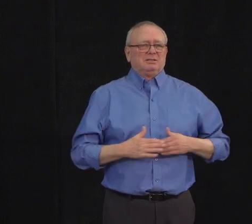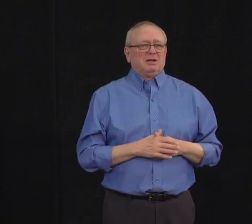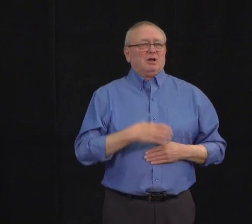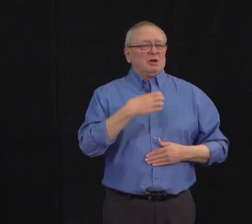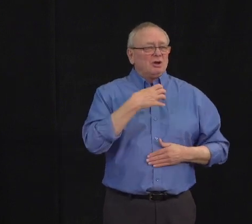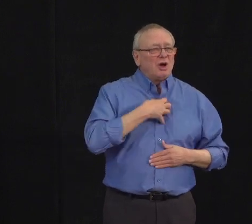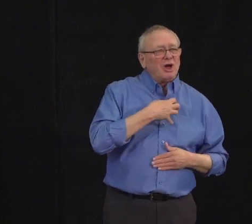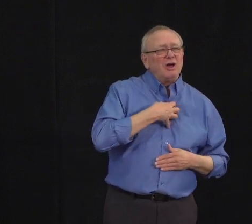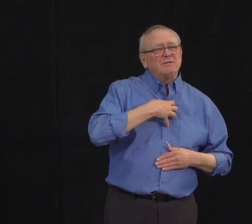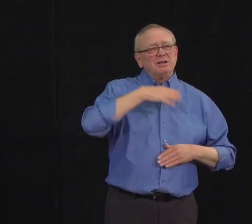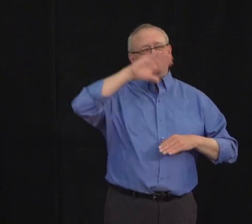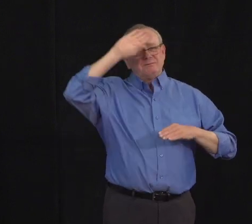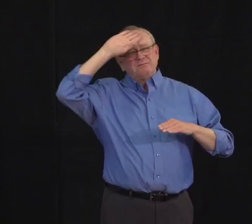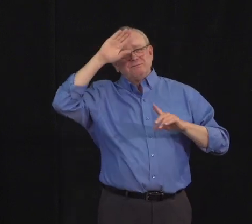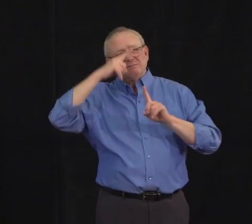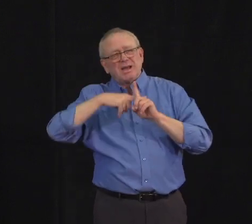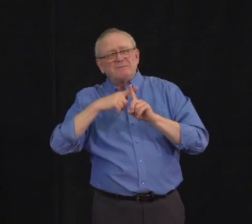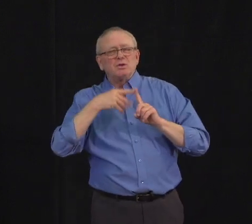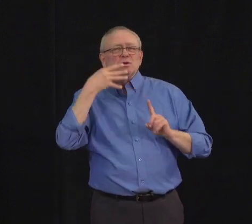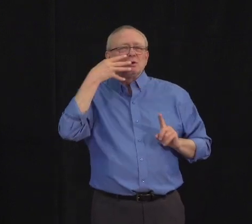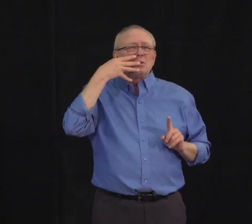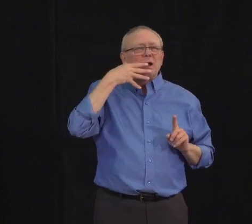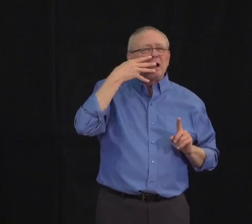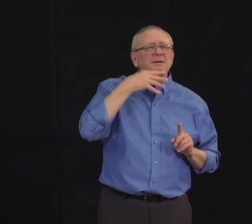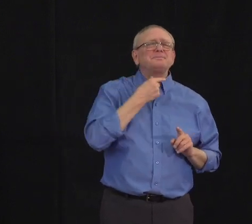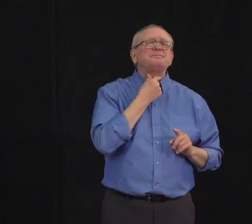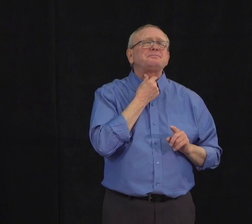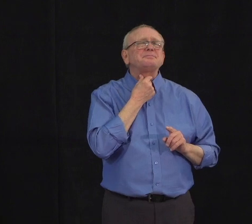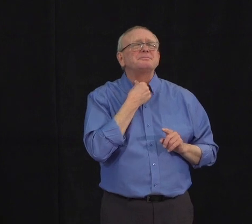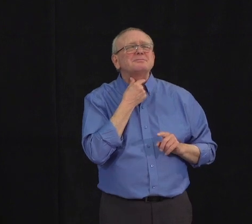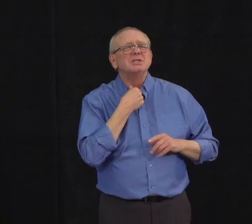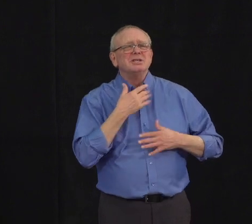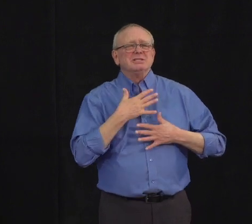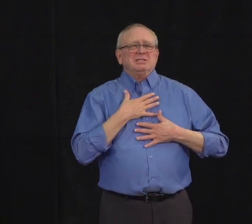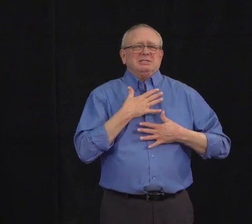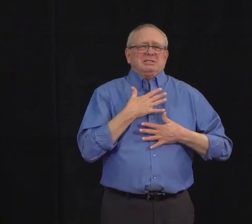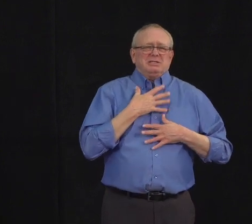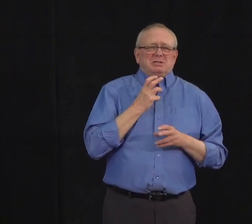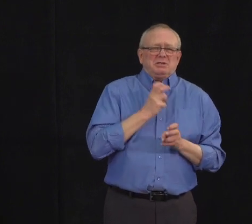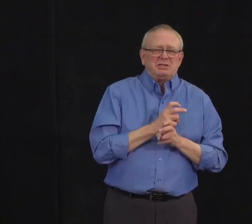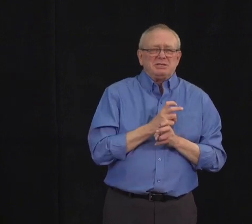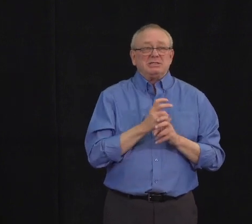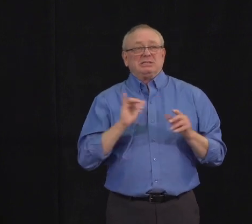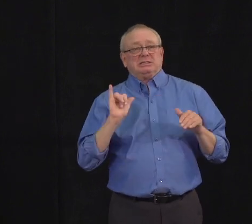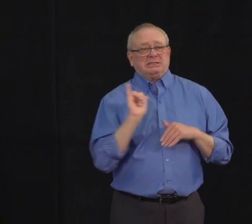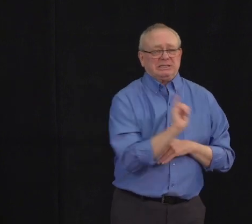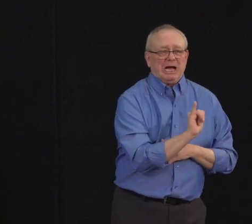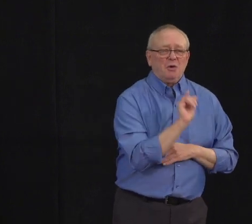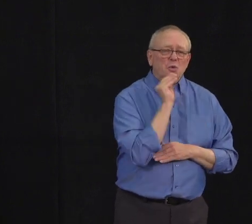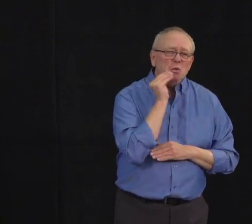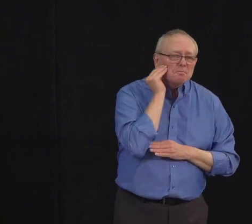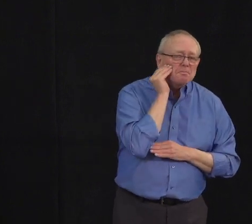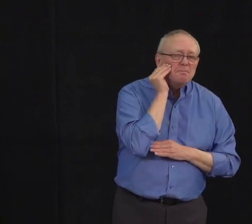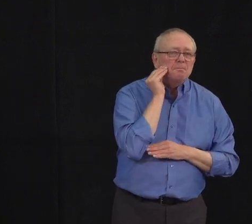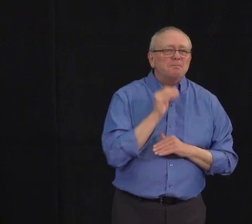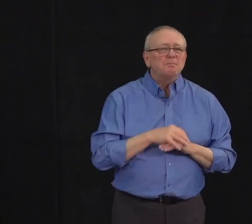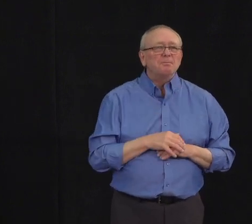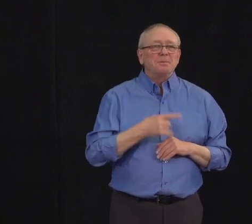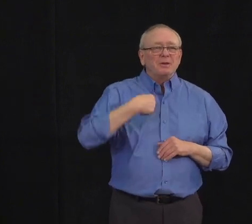or difficulty breathing. Our investigation into comorbidities also has some important takeaways that Albertans can